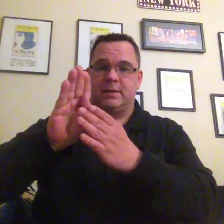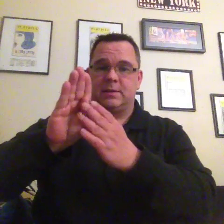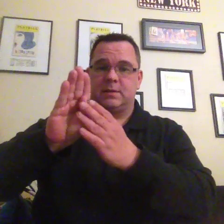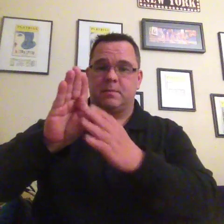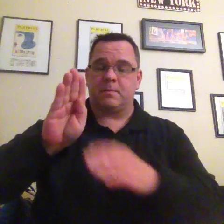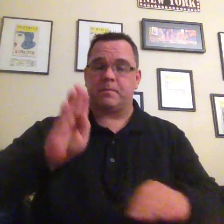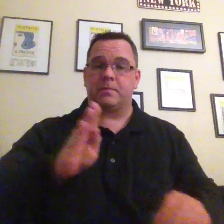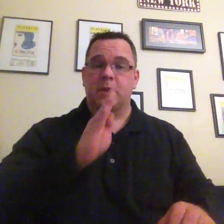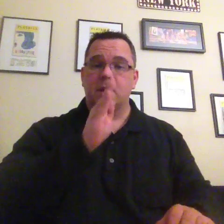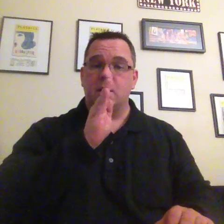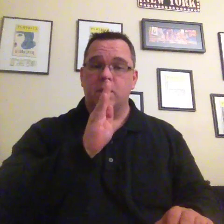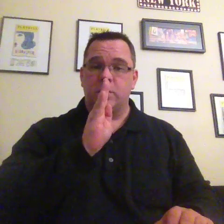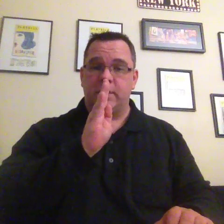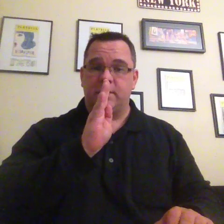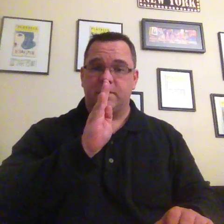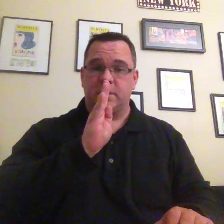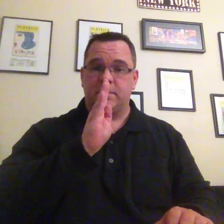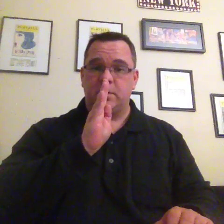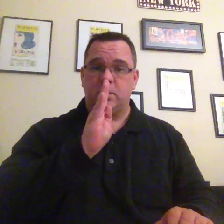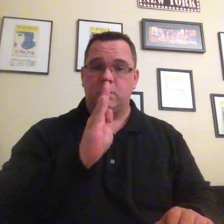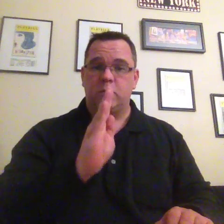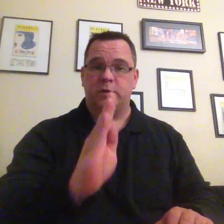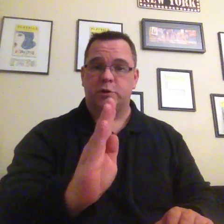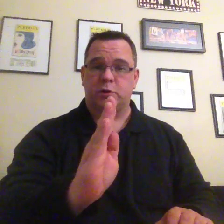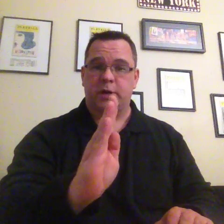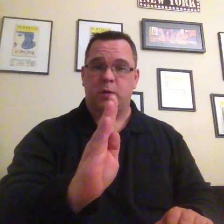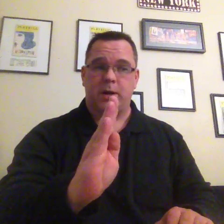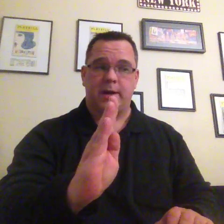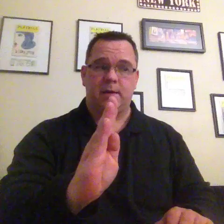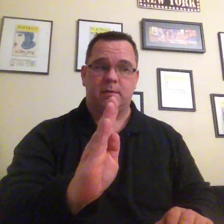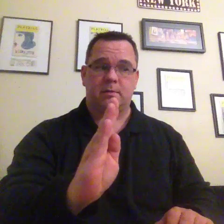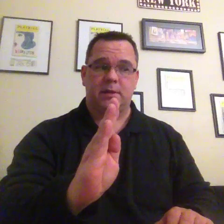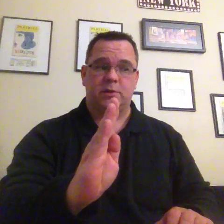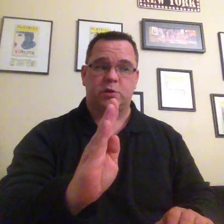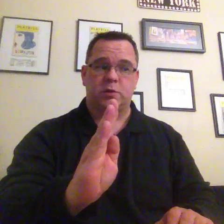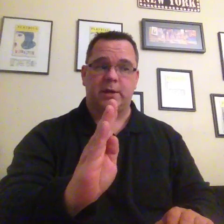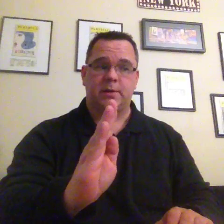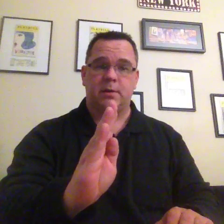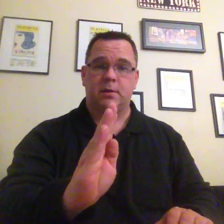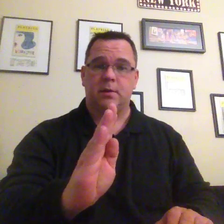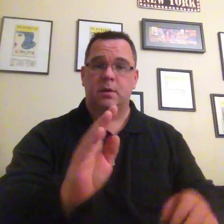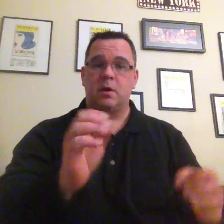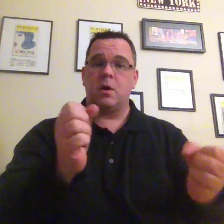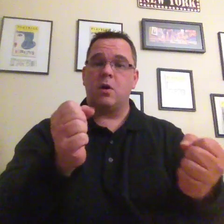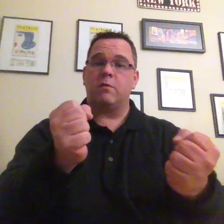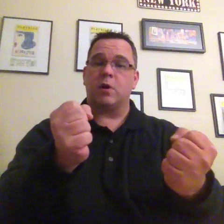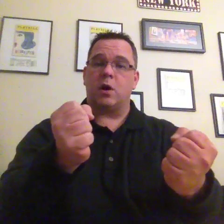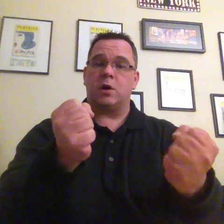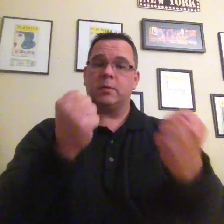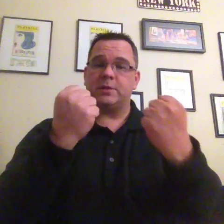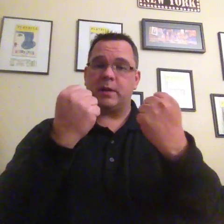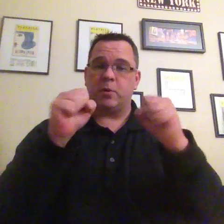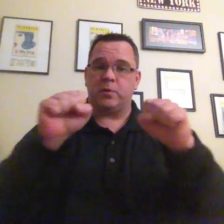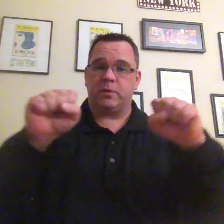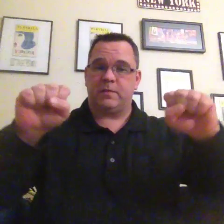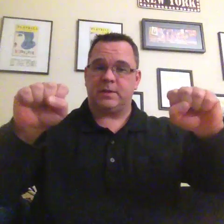this, put it in front of you, move it straight away. That's straight. For arms, take both of your fists